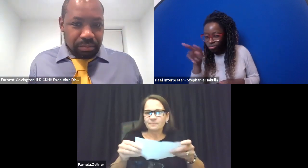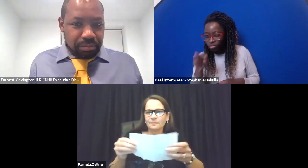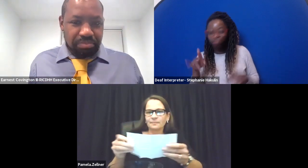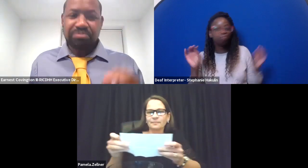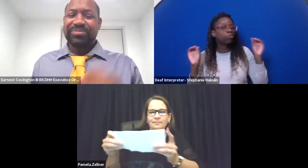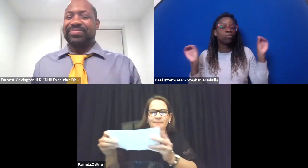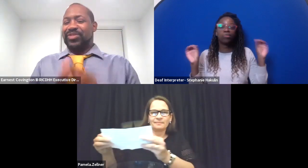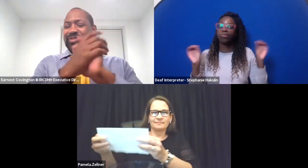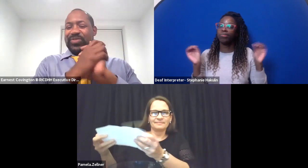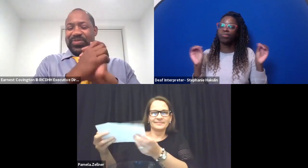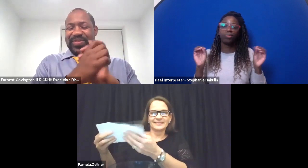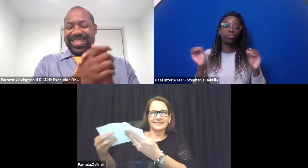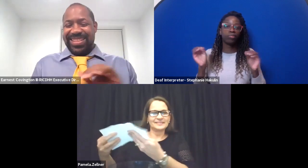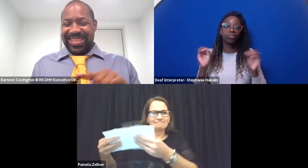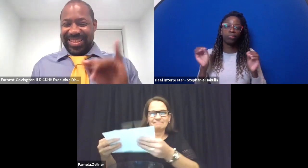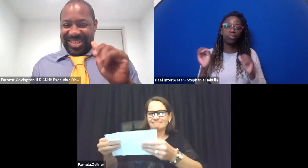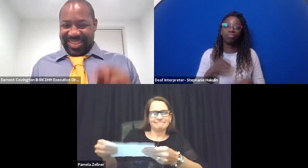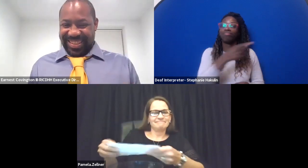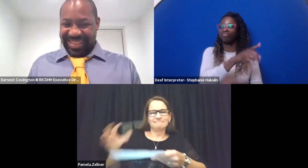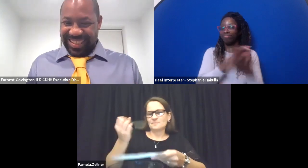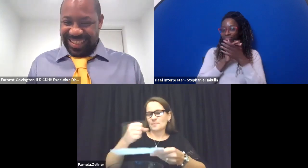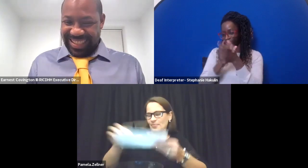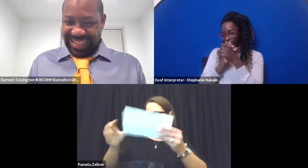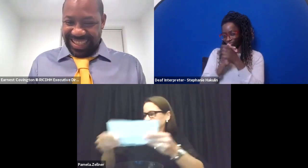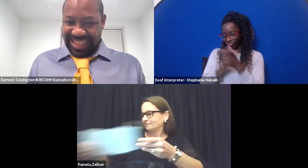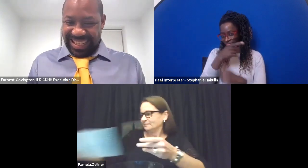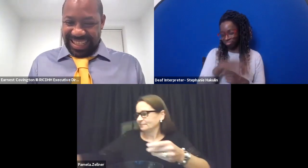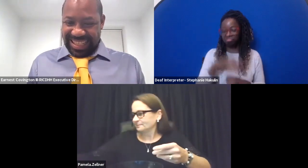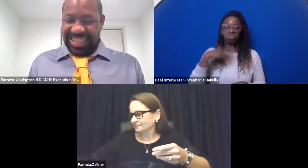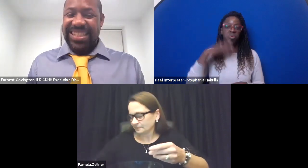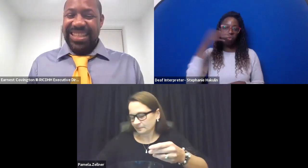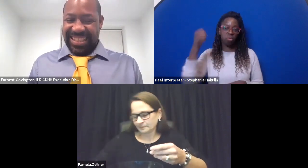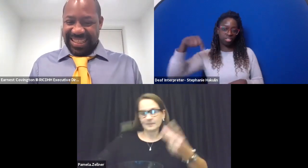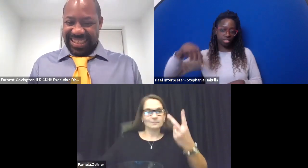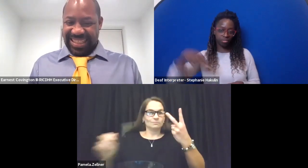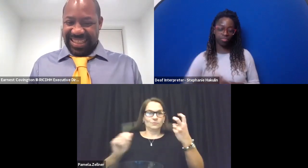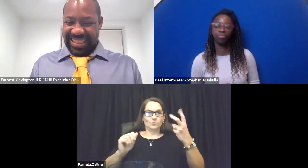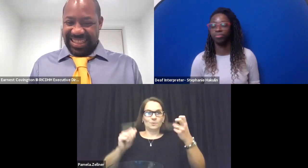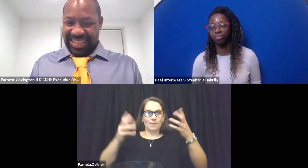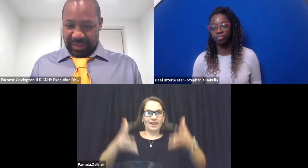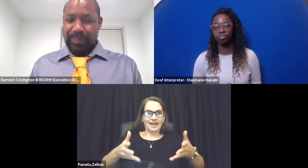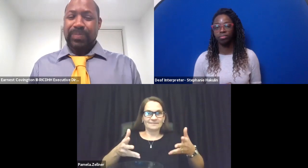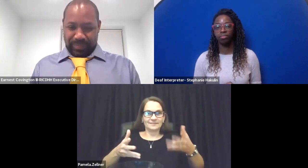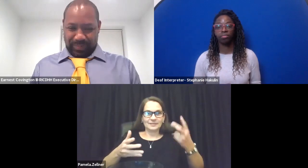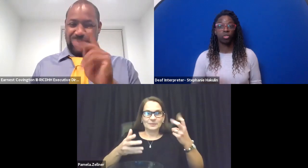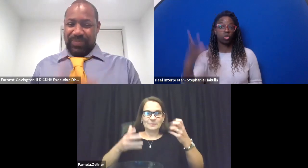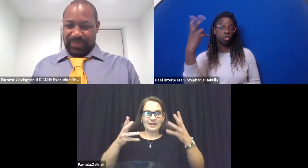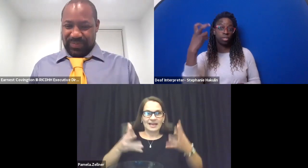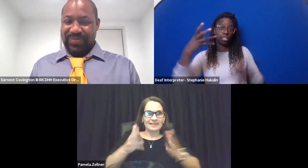Oh, darn it. I don't see you. But congratulations. We're going to hold this for you.